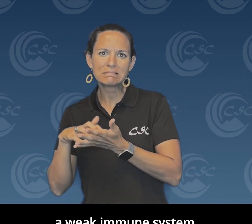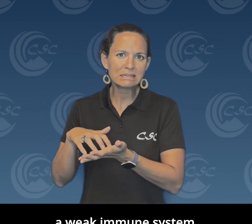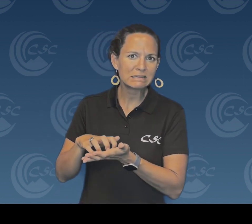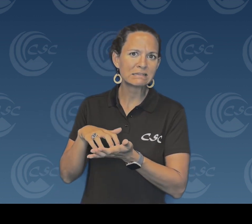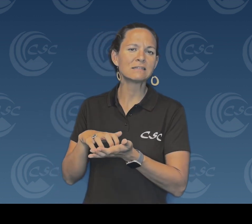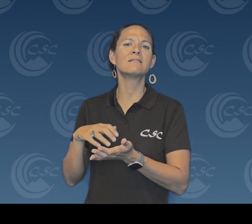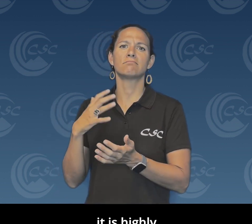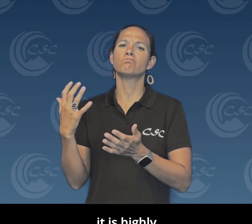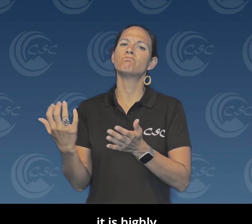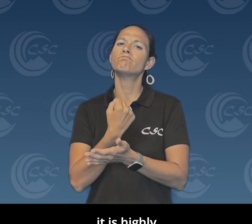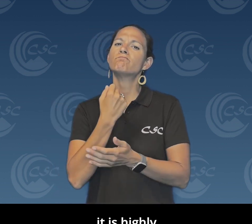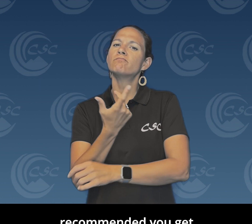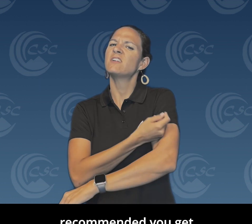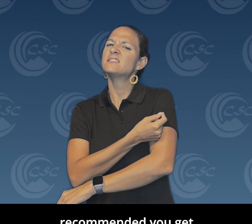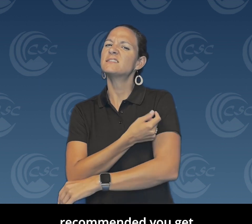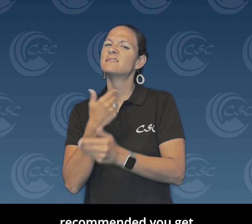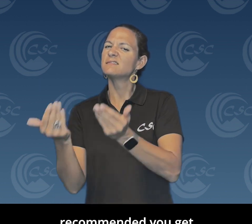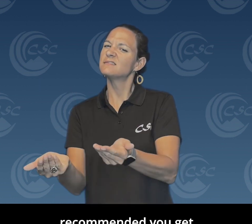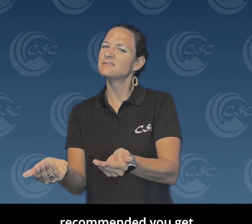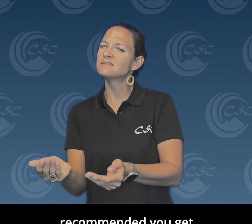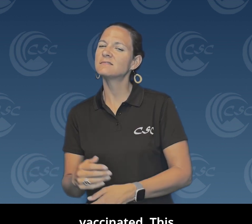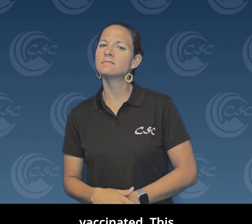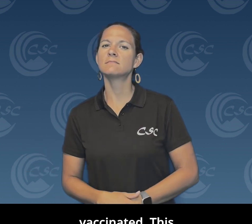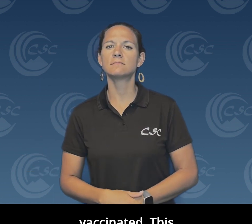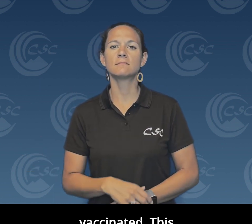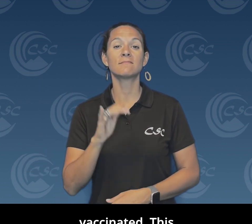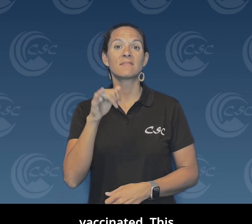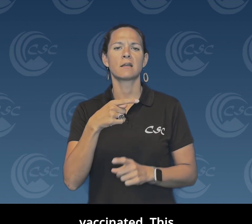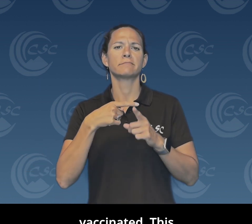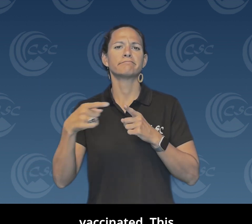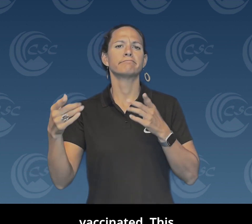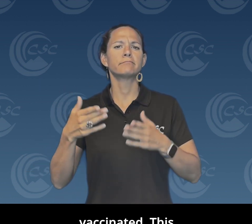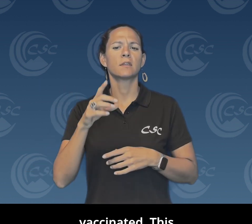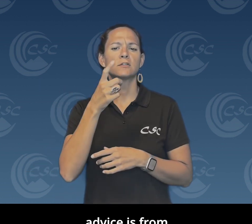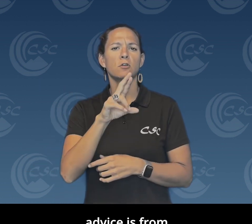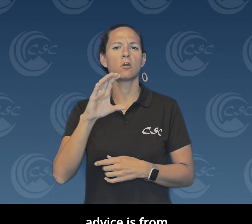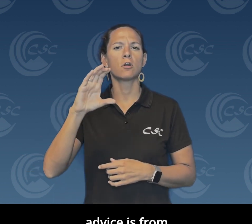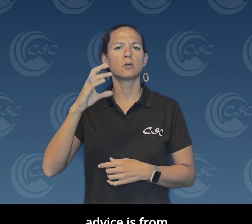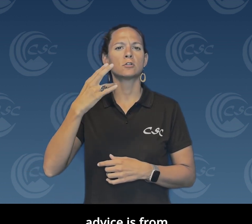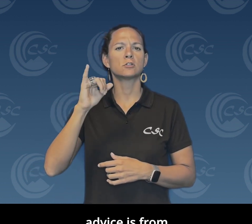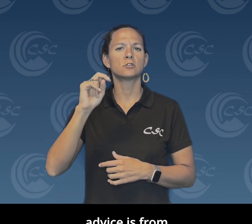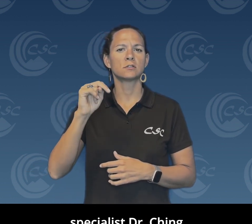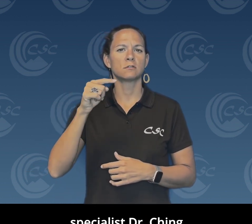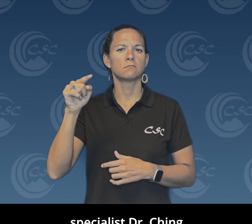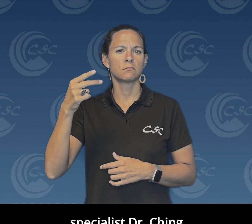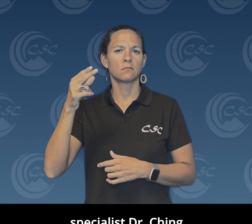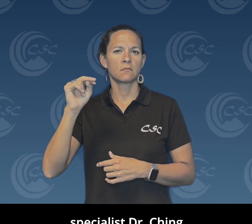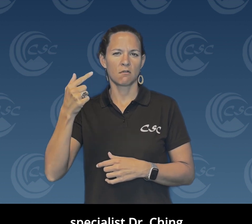system, it is highly recommended you get vaccinated. This advice is from specialist